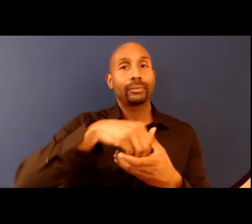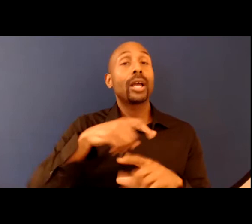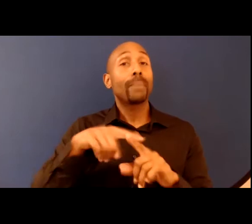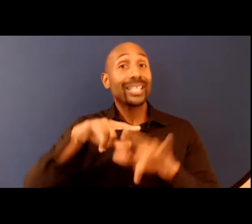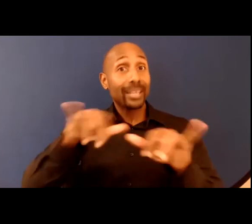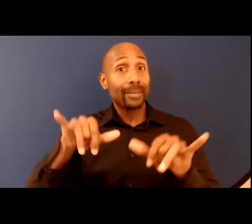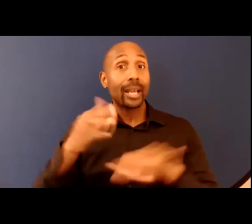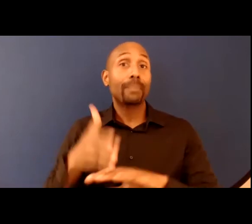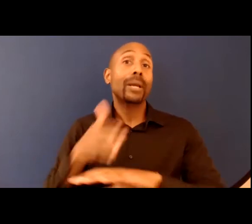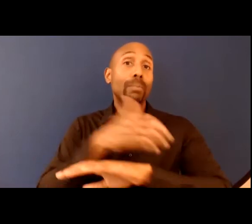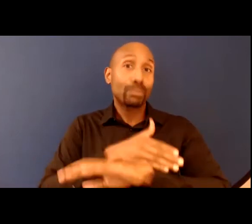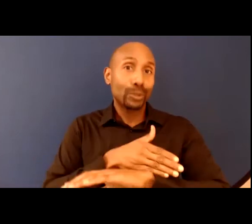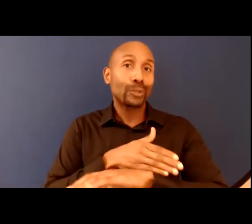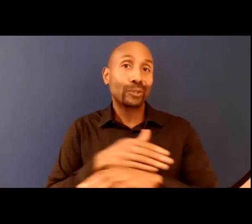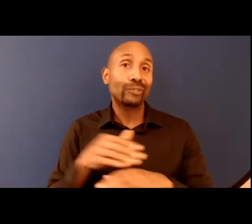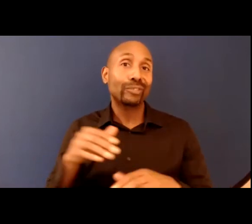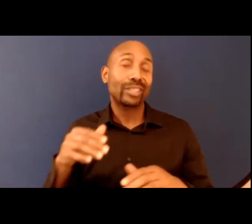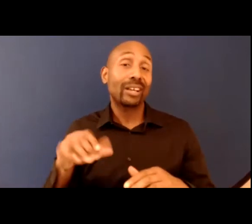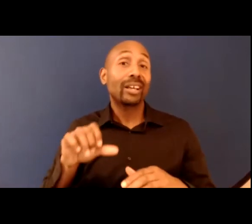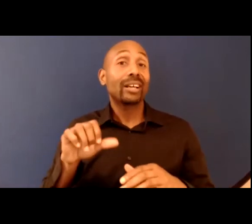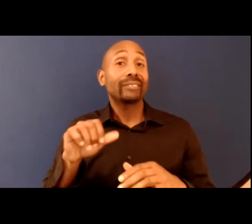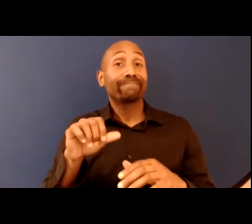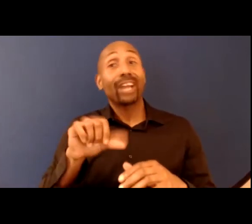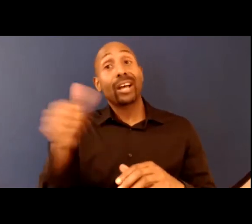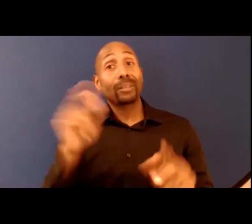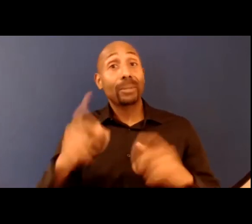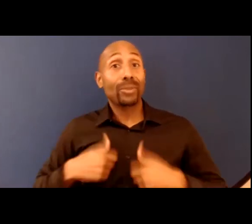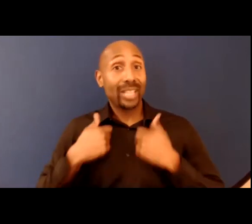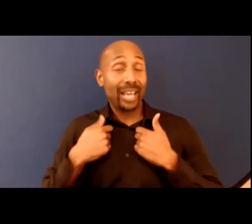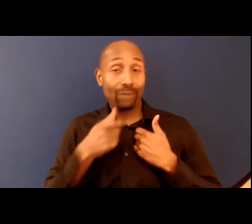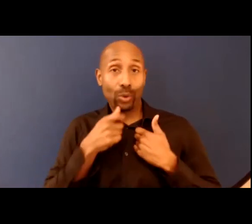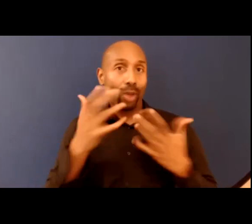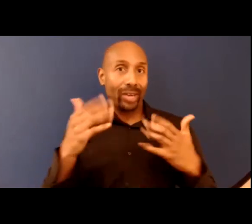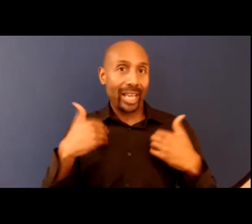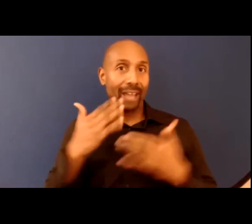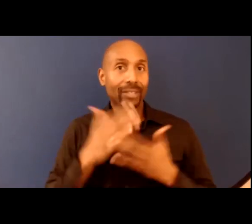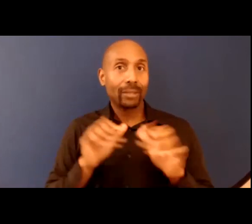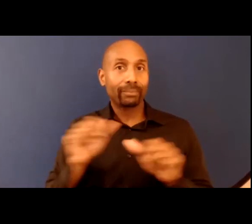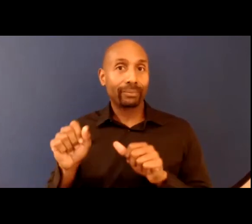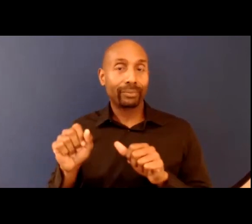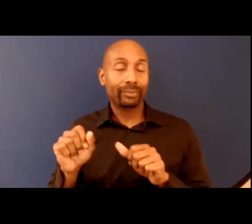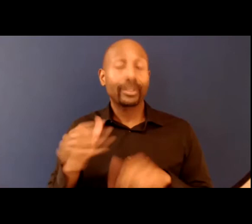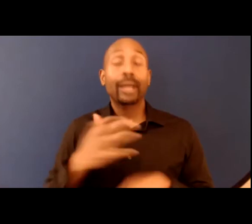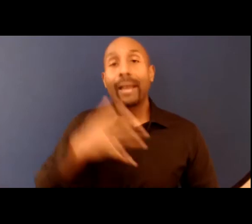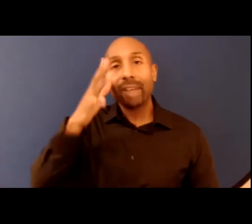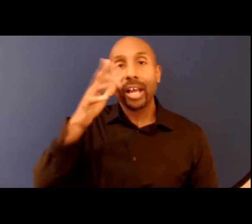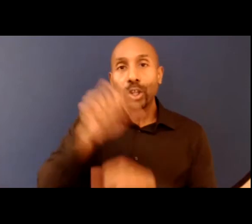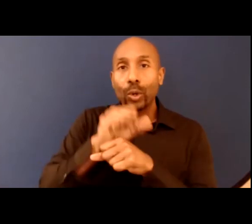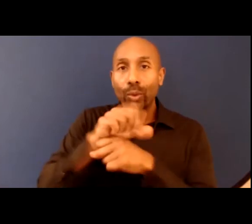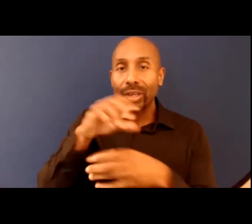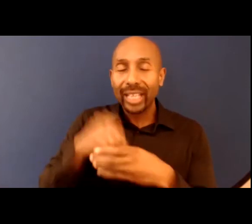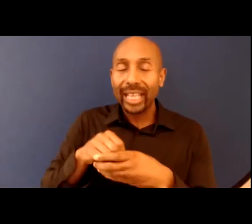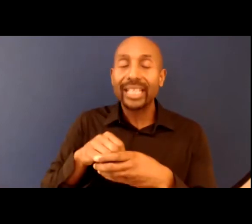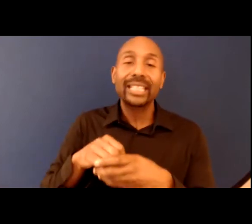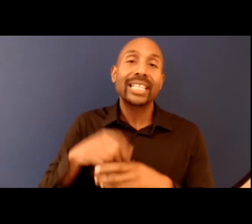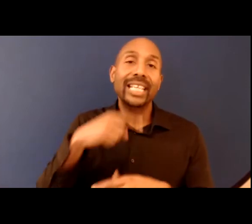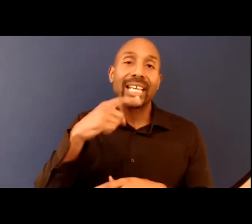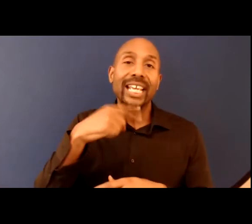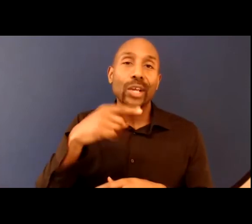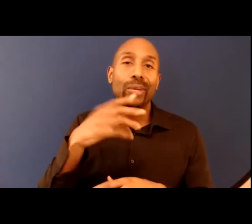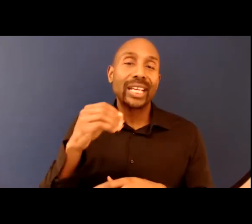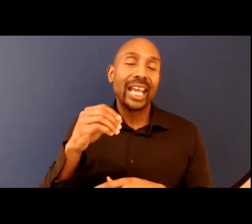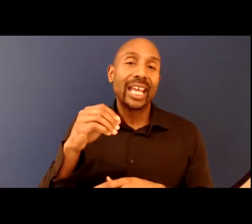have certain abilities. My father works in the Hearing and Speech Center at